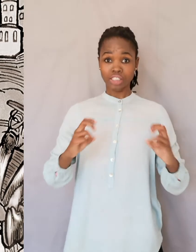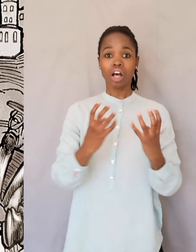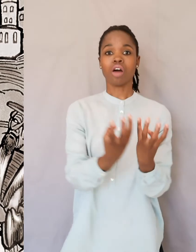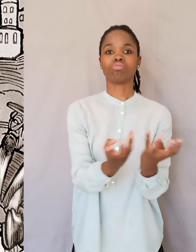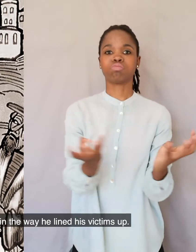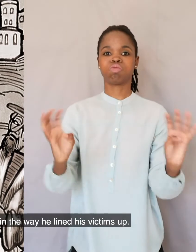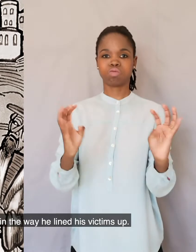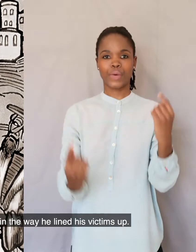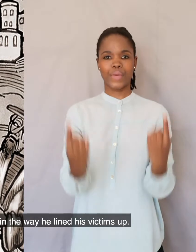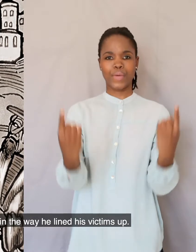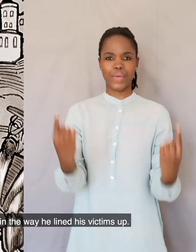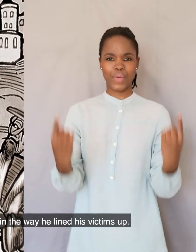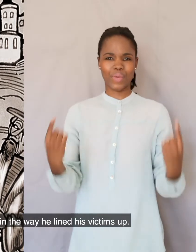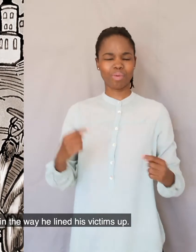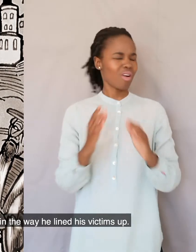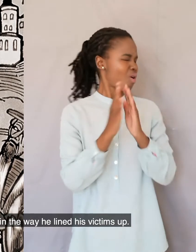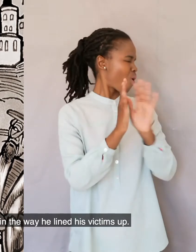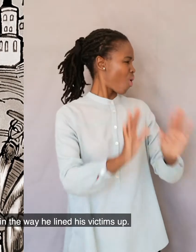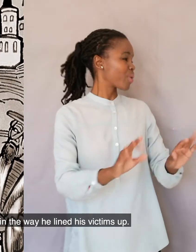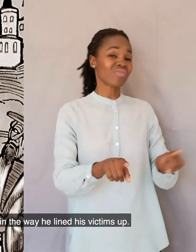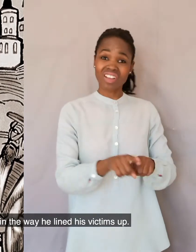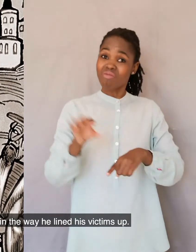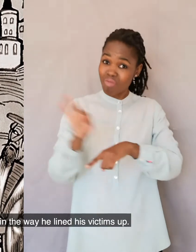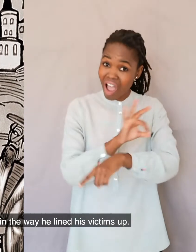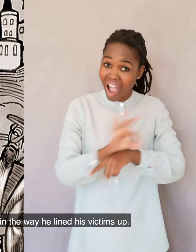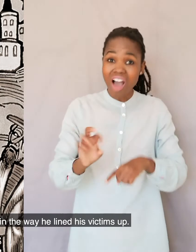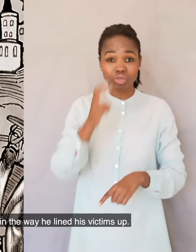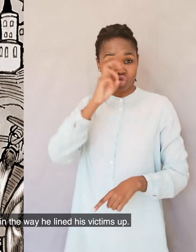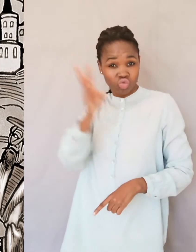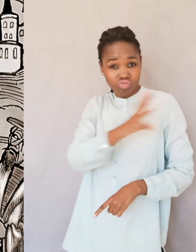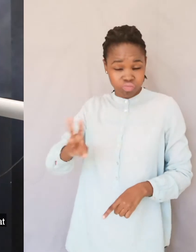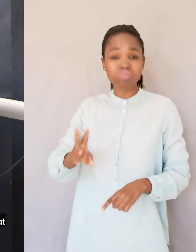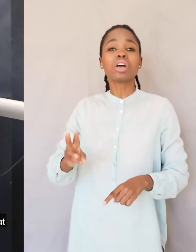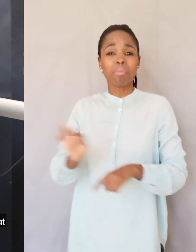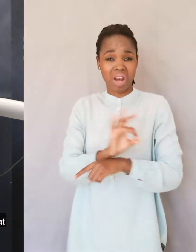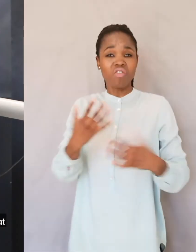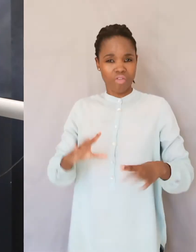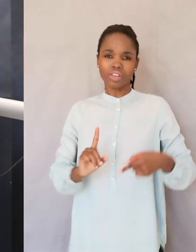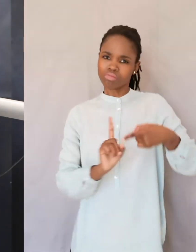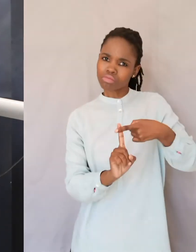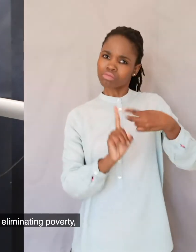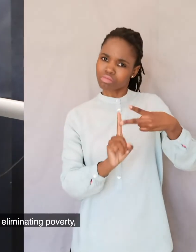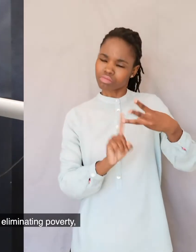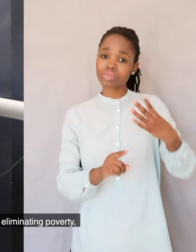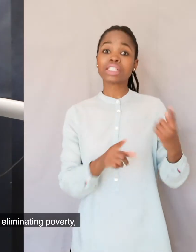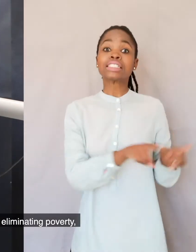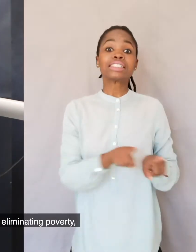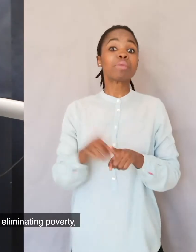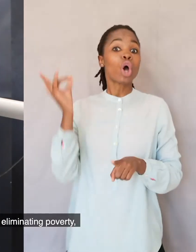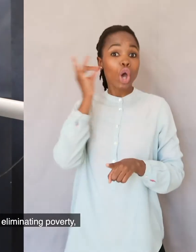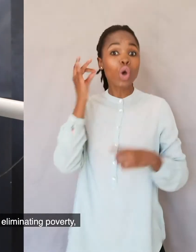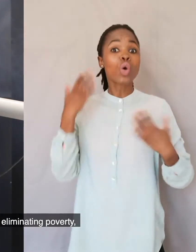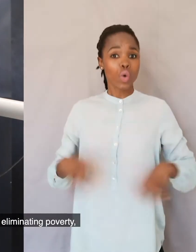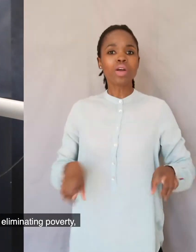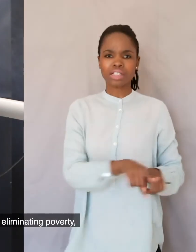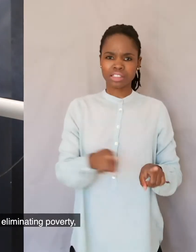God. So he was very particular and quite strict in the way he lined his victims up. It was said that he really wanted to